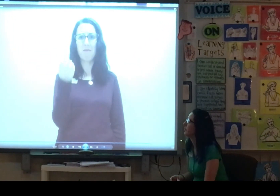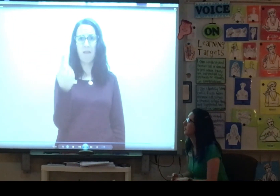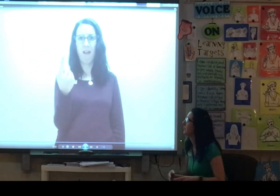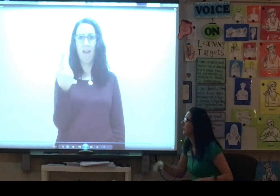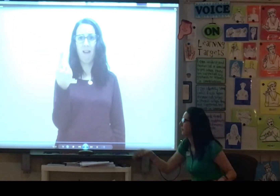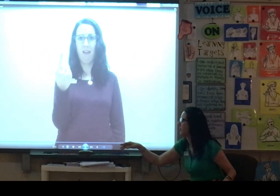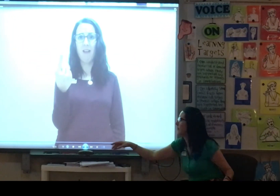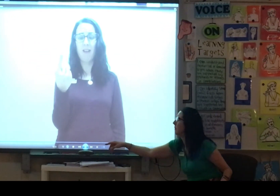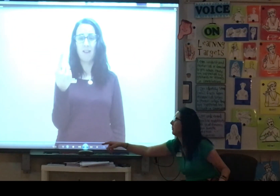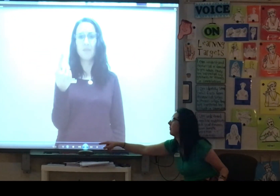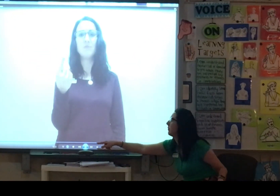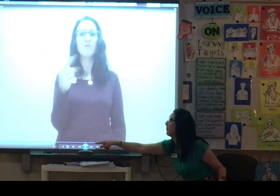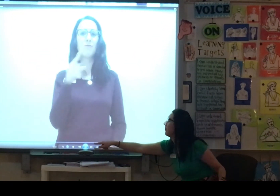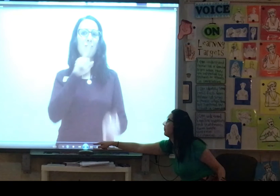Or they said.